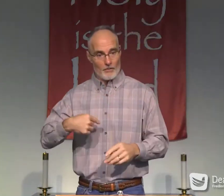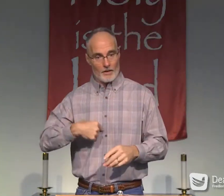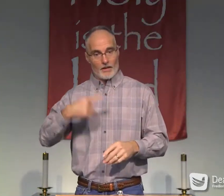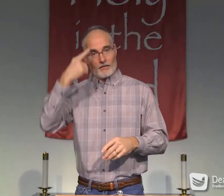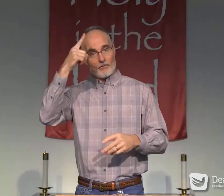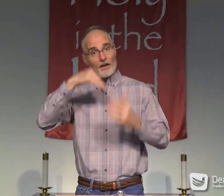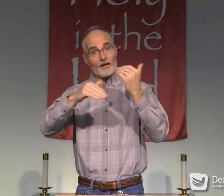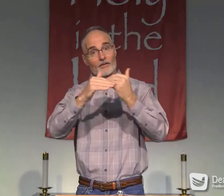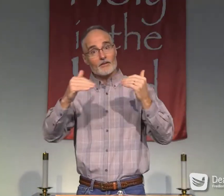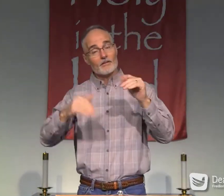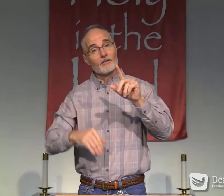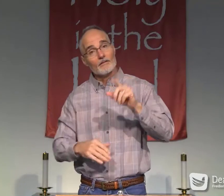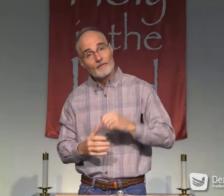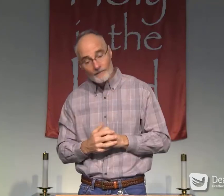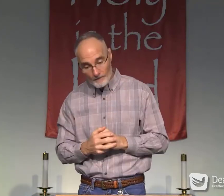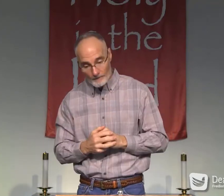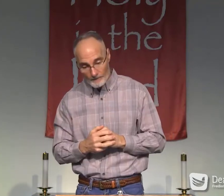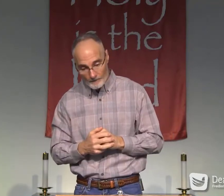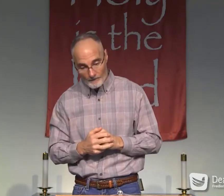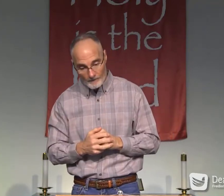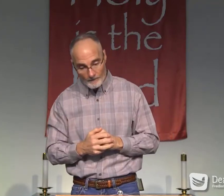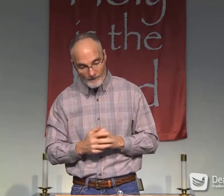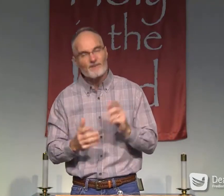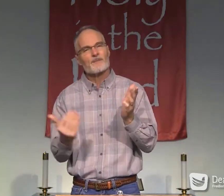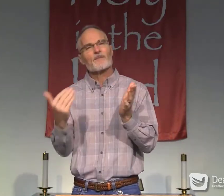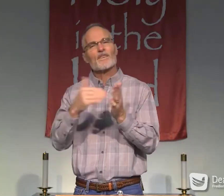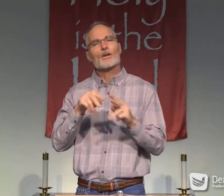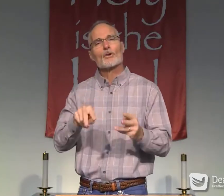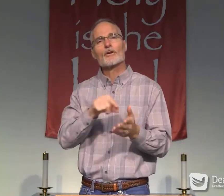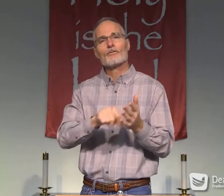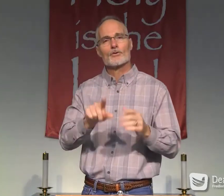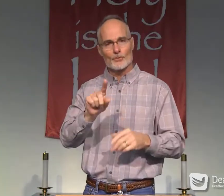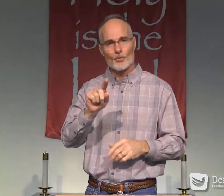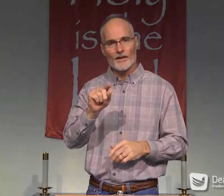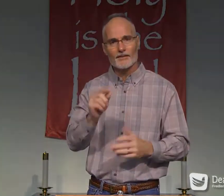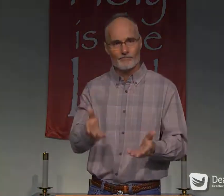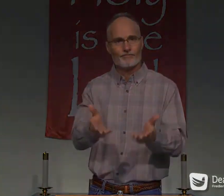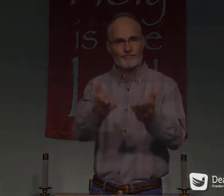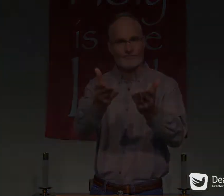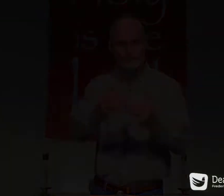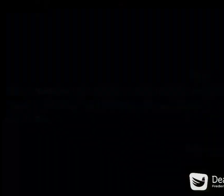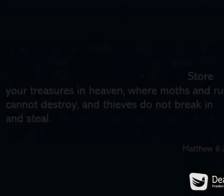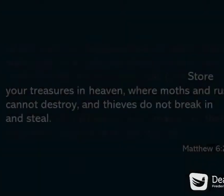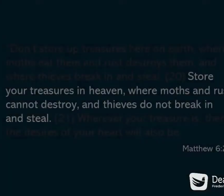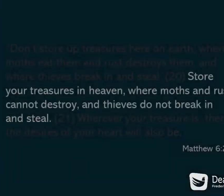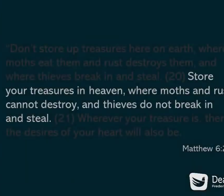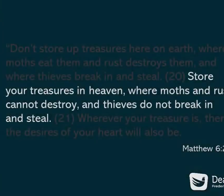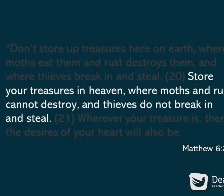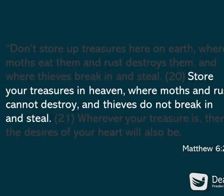every day, are we preparing for heaven? Let's look at verse 20 again.